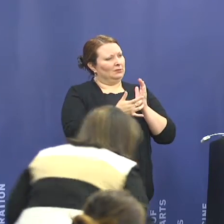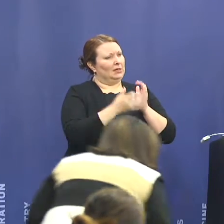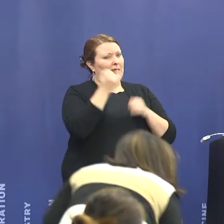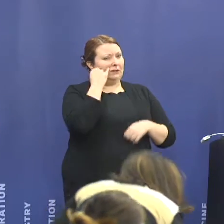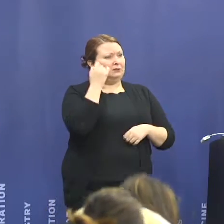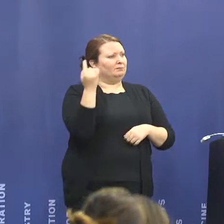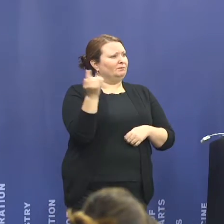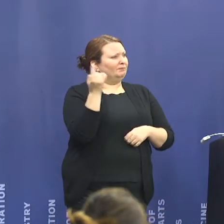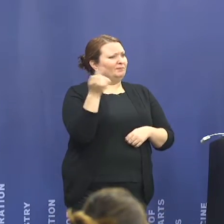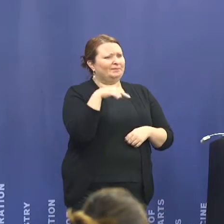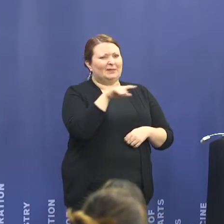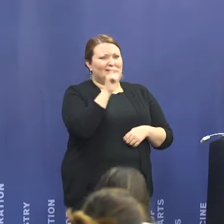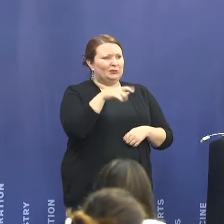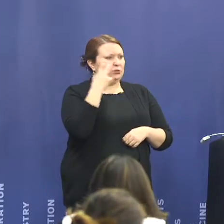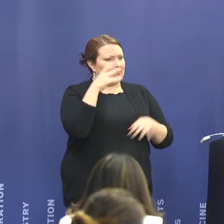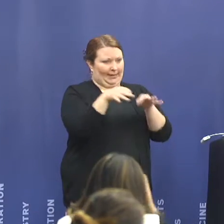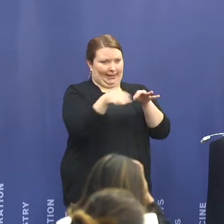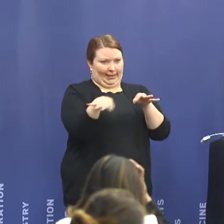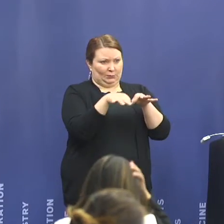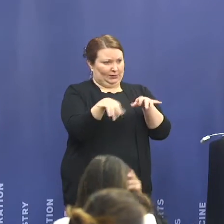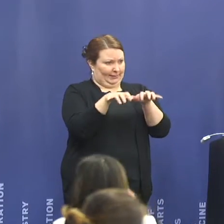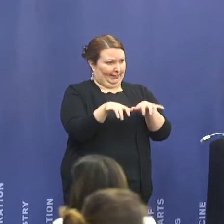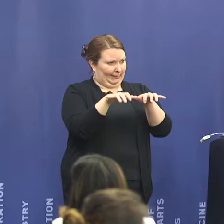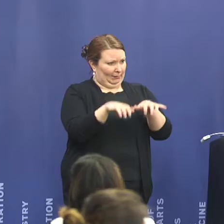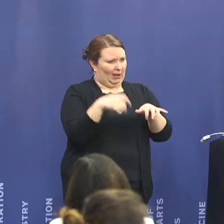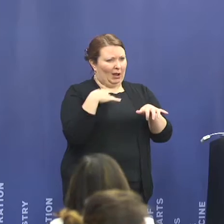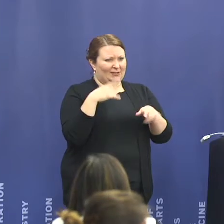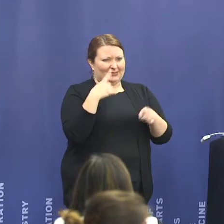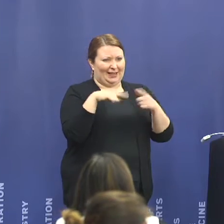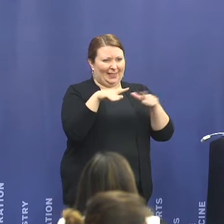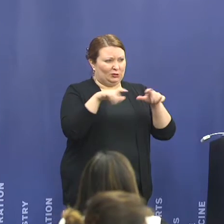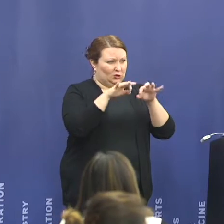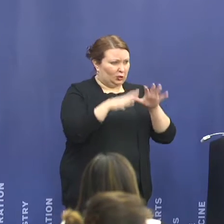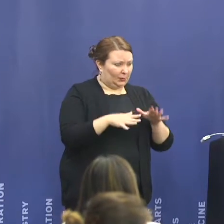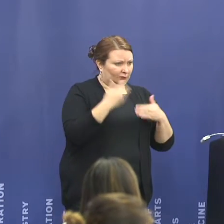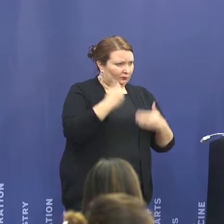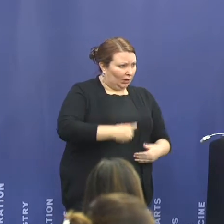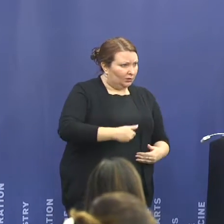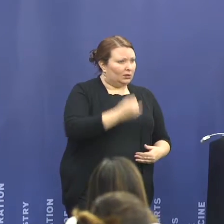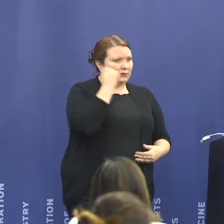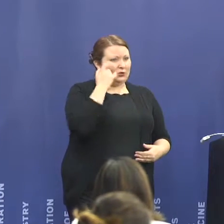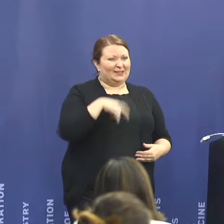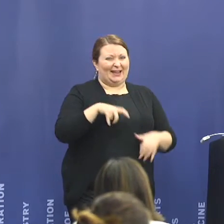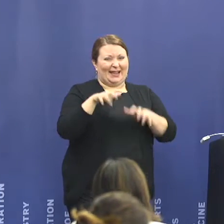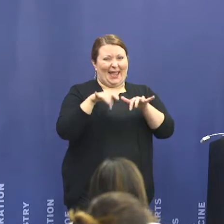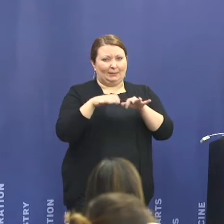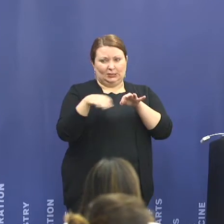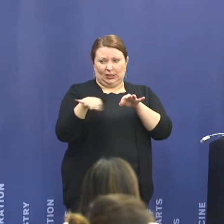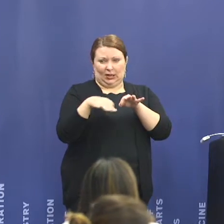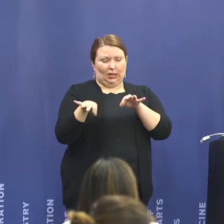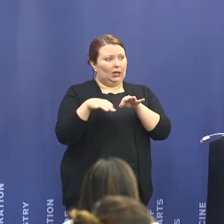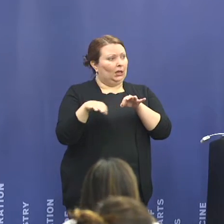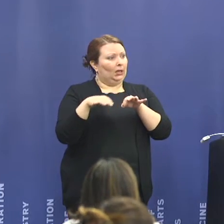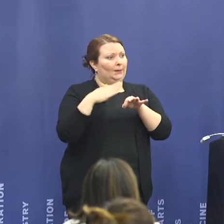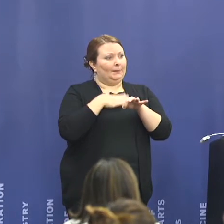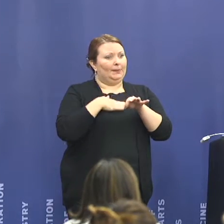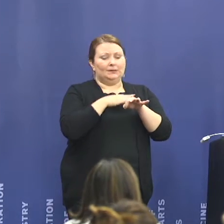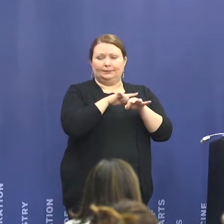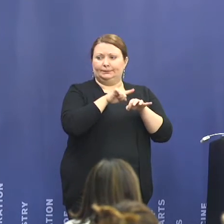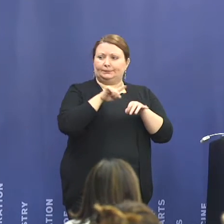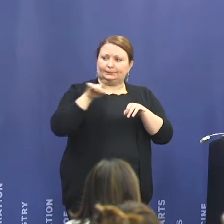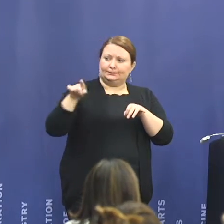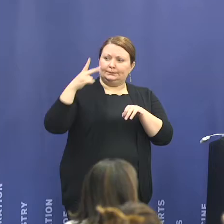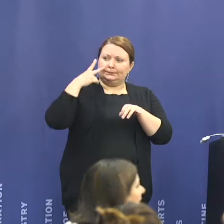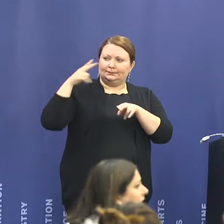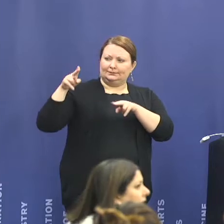there's anybody who would like captioning, we have sign language interpretation. If anybody would like captioning, you may please